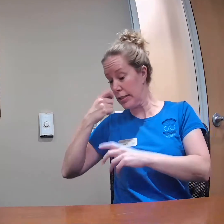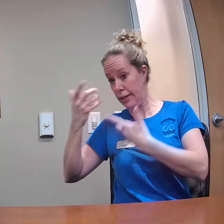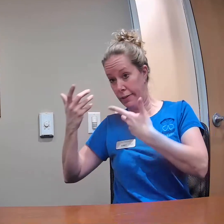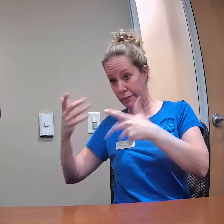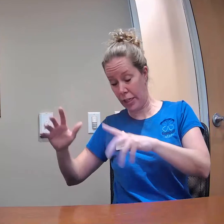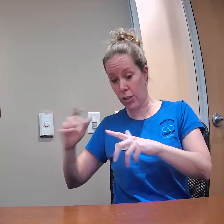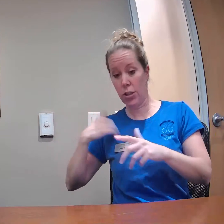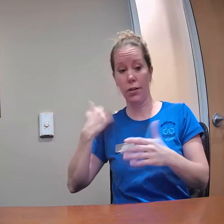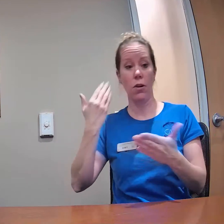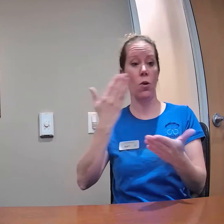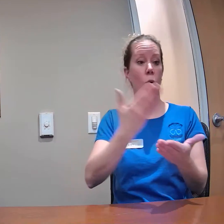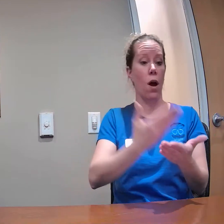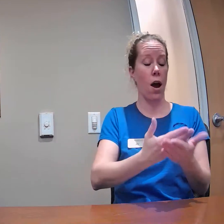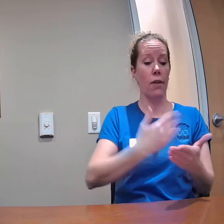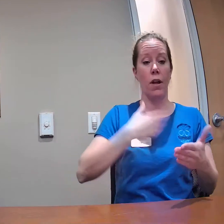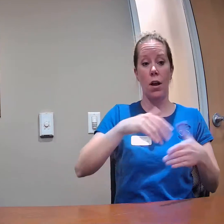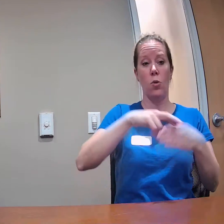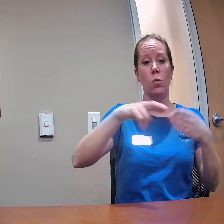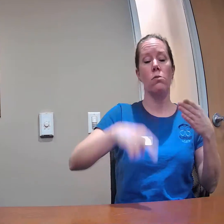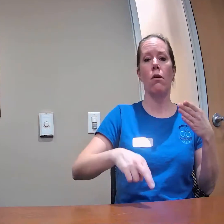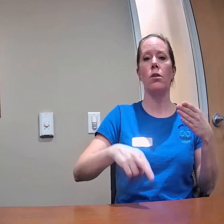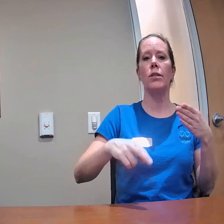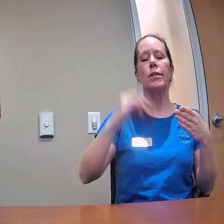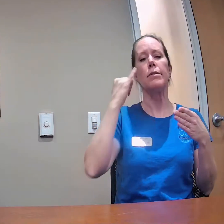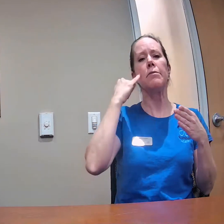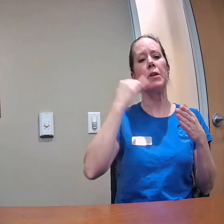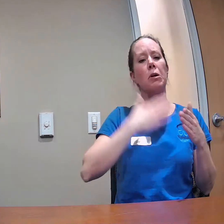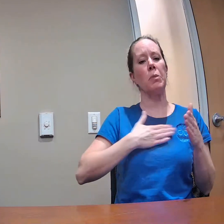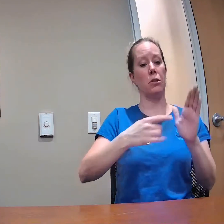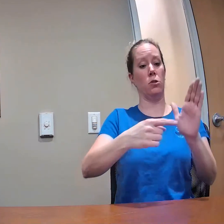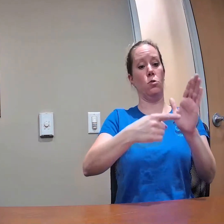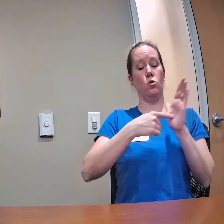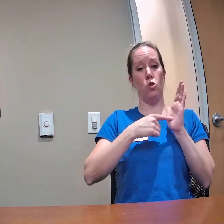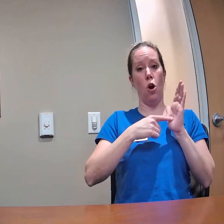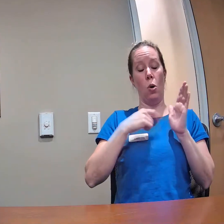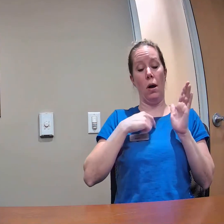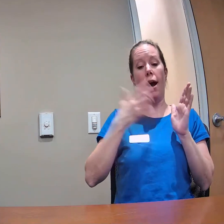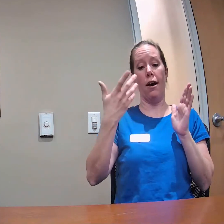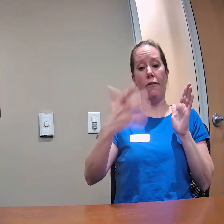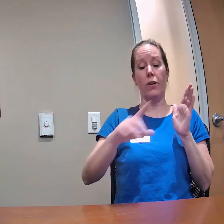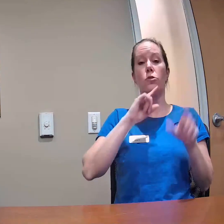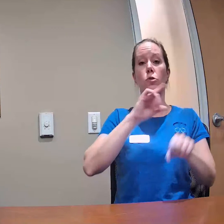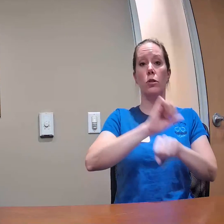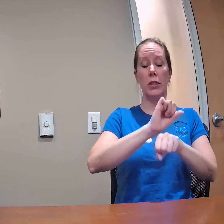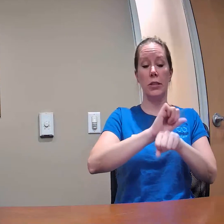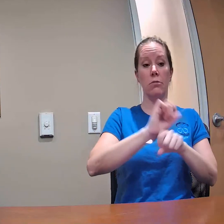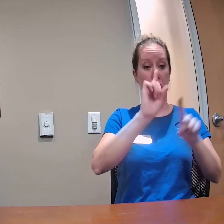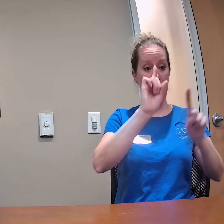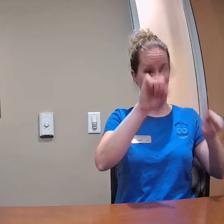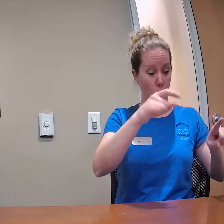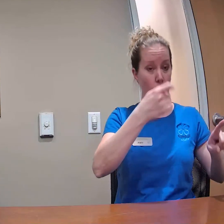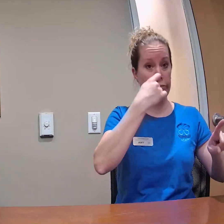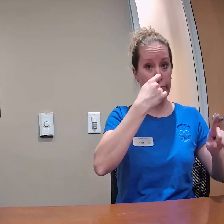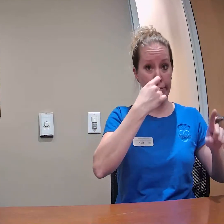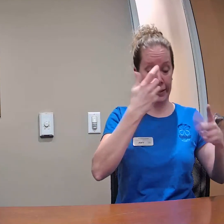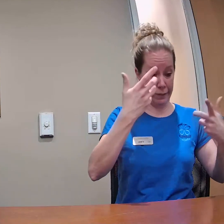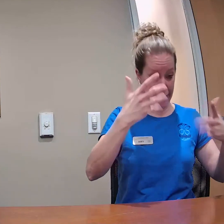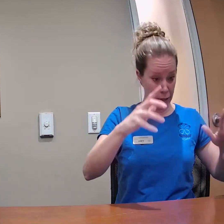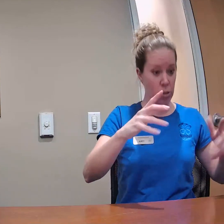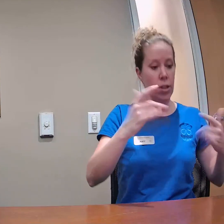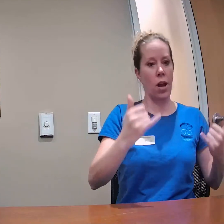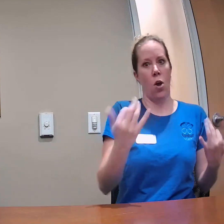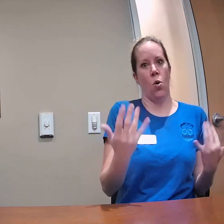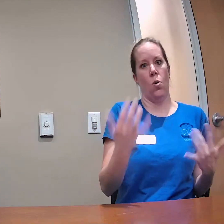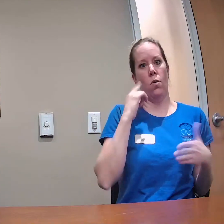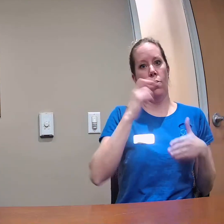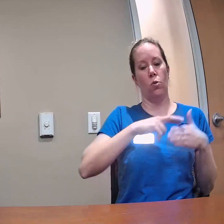and you haven't got your results, just if you could just show to us that you've gone for the test, we would waive that, let you